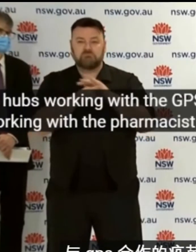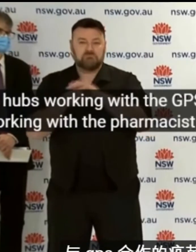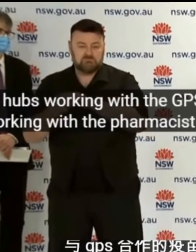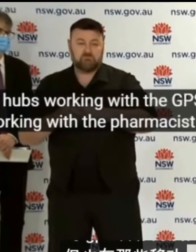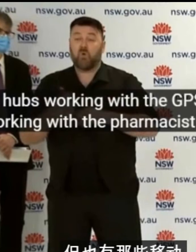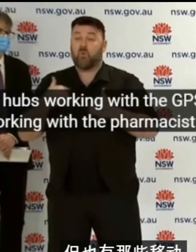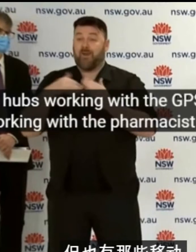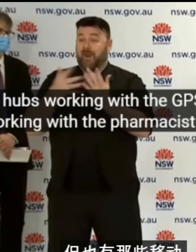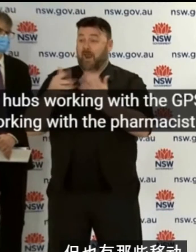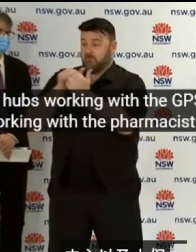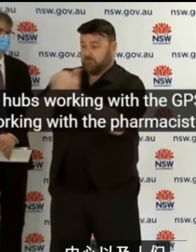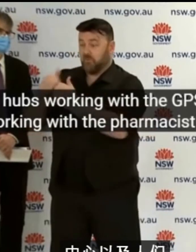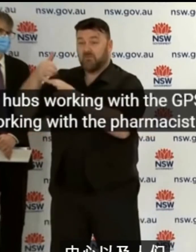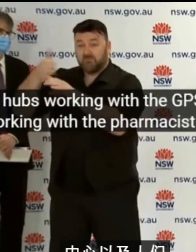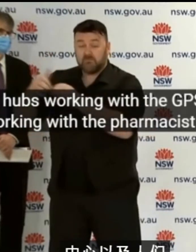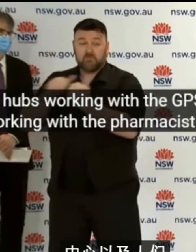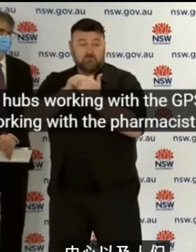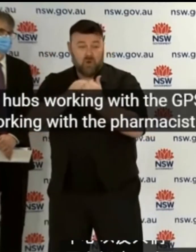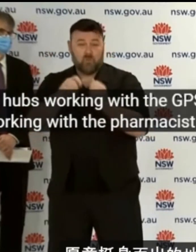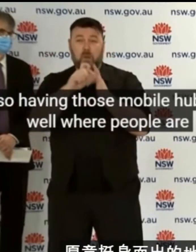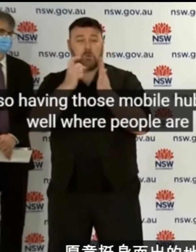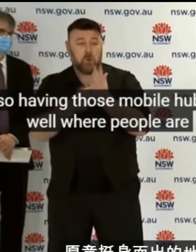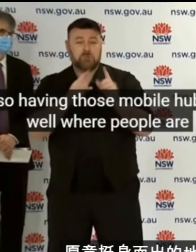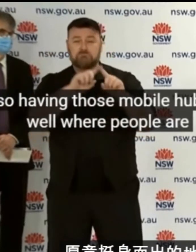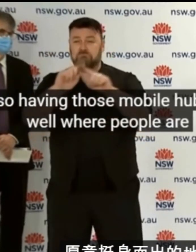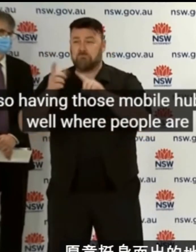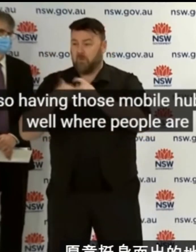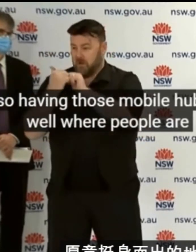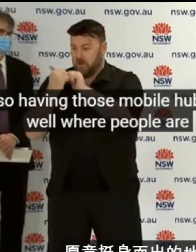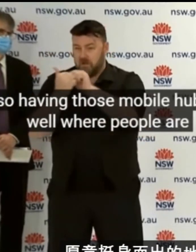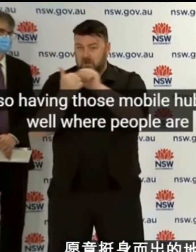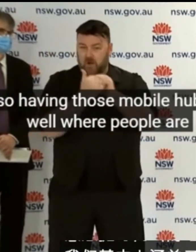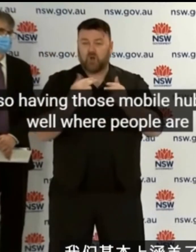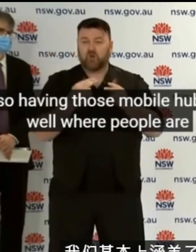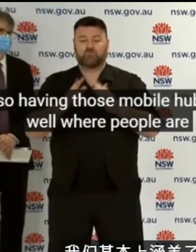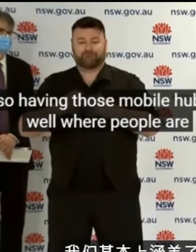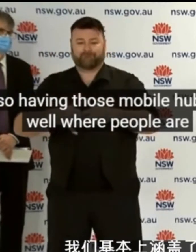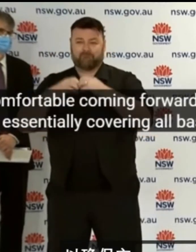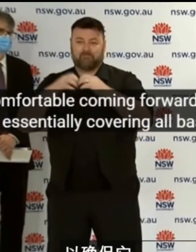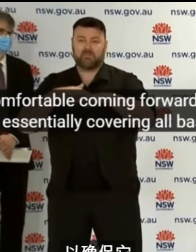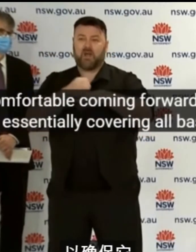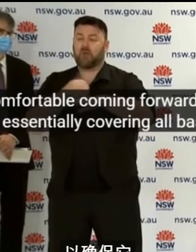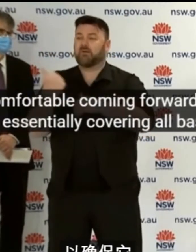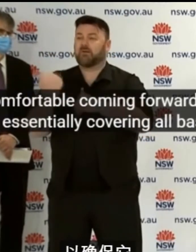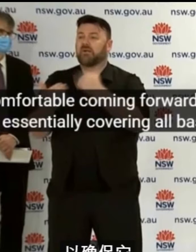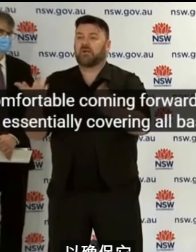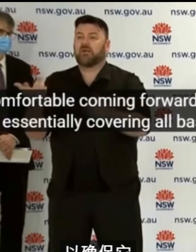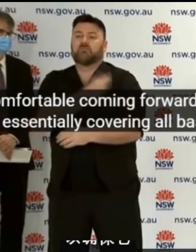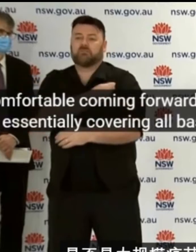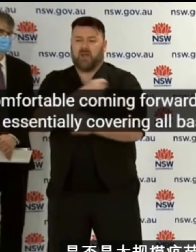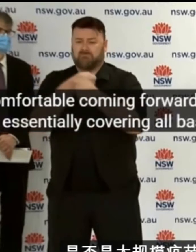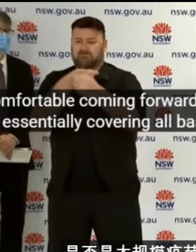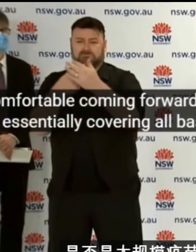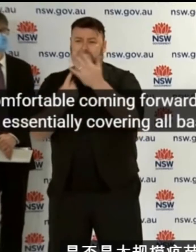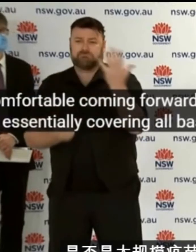those mobile hubs as well where people are comfortable coming forward. We're essentially covering all bases to make sure that whether it's a mass vaccination hub,